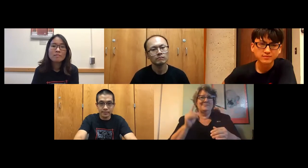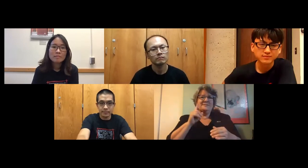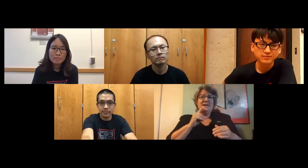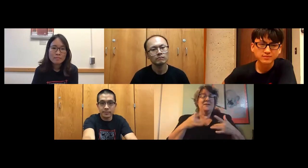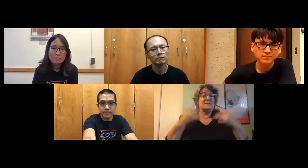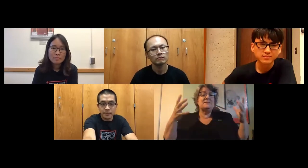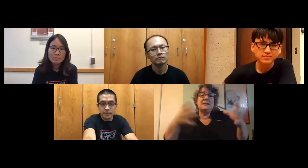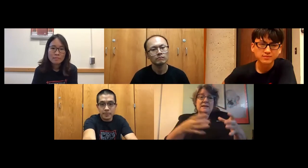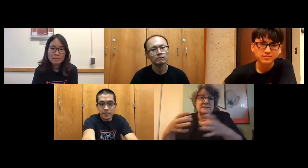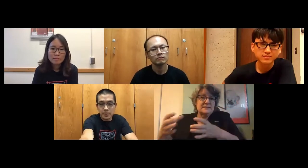deaf activities?